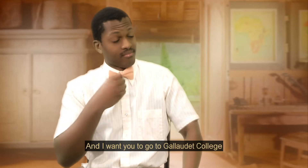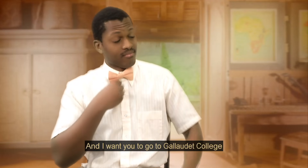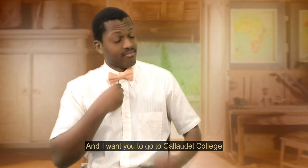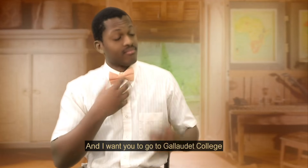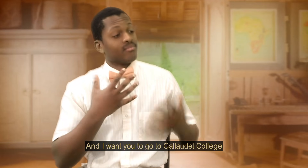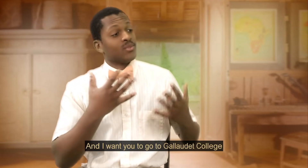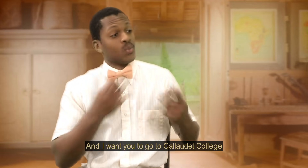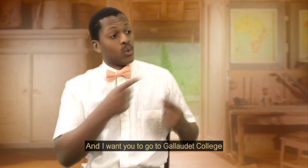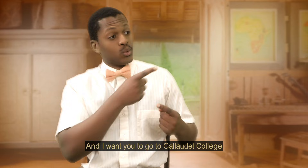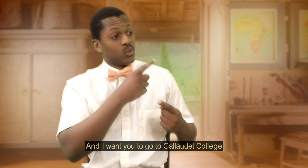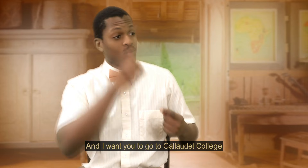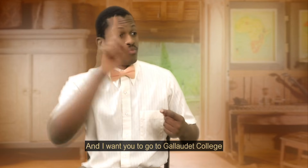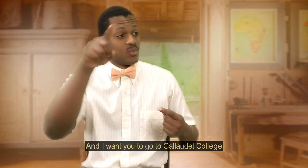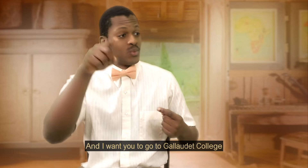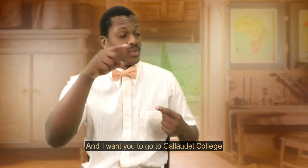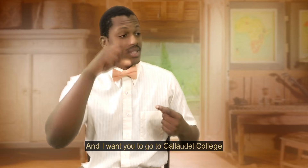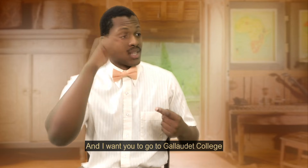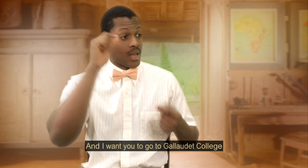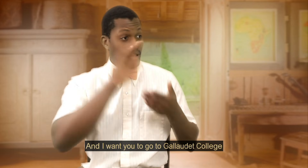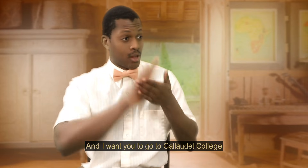And I want you to go to Gallaudet College